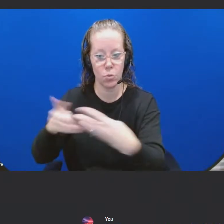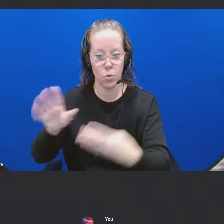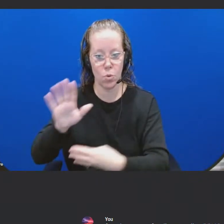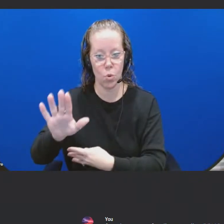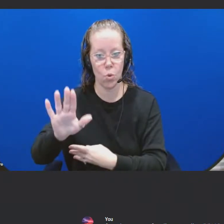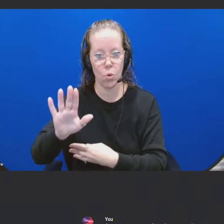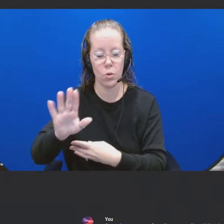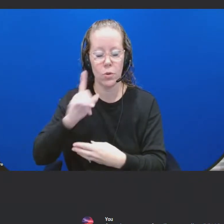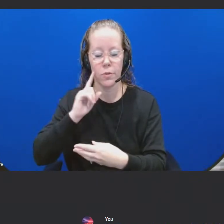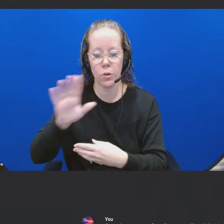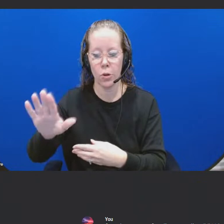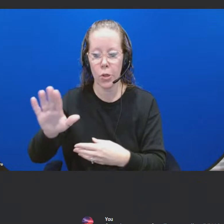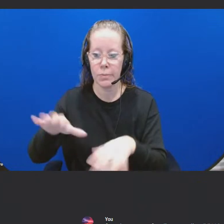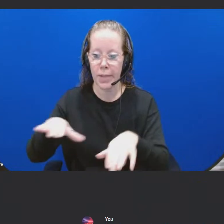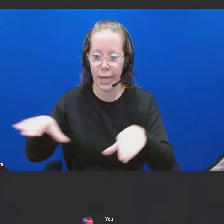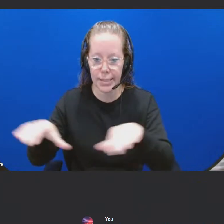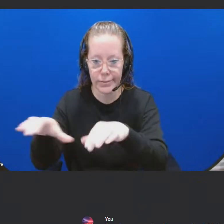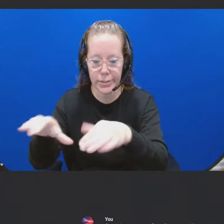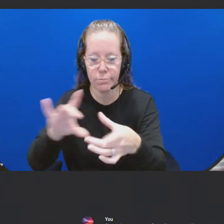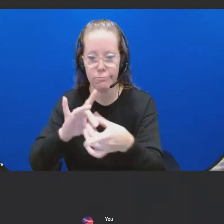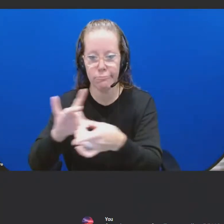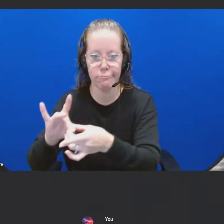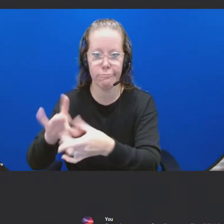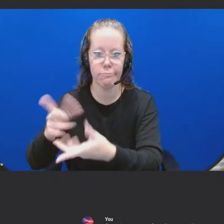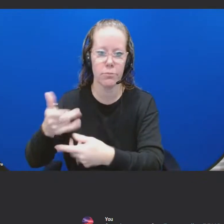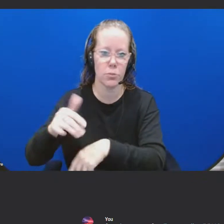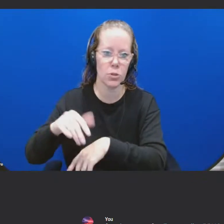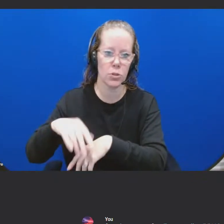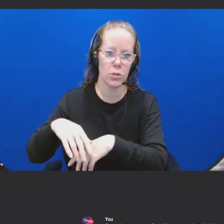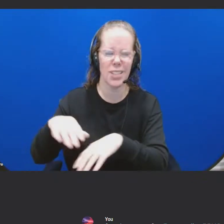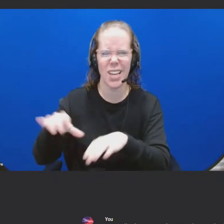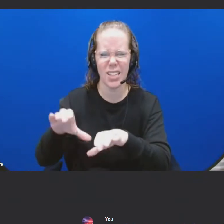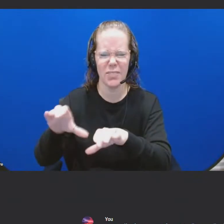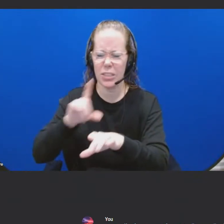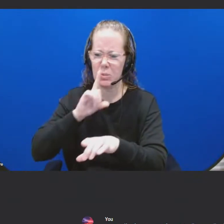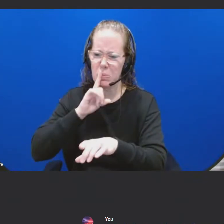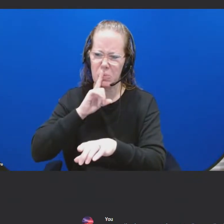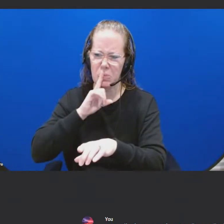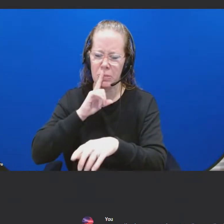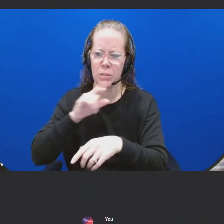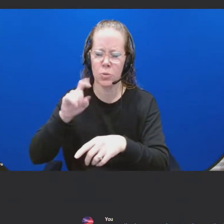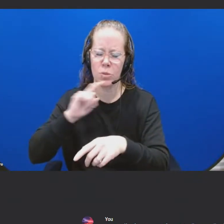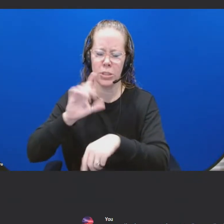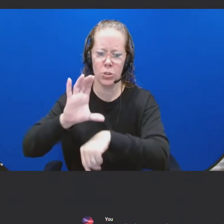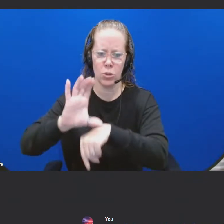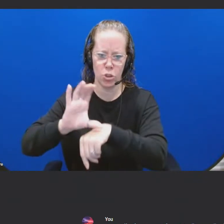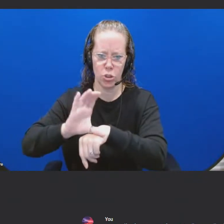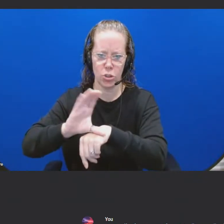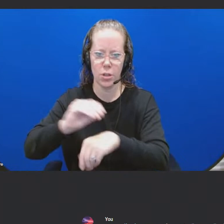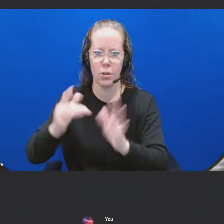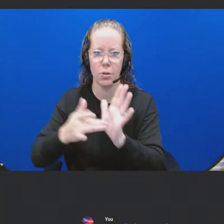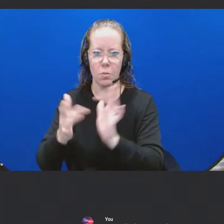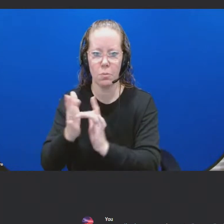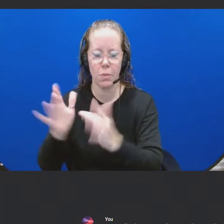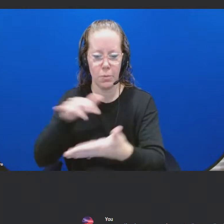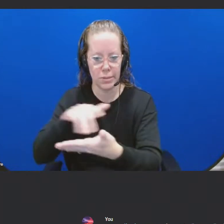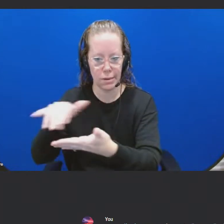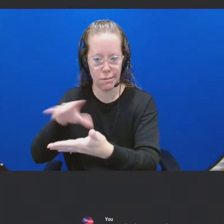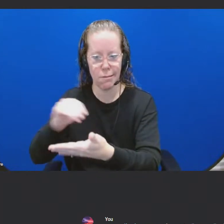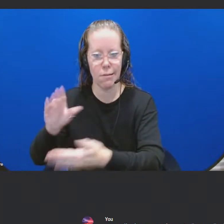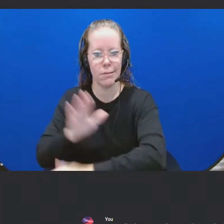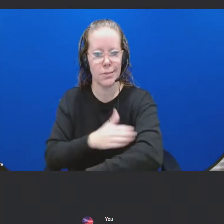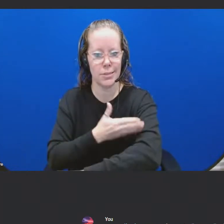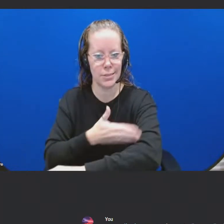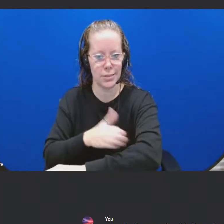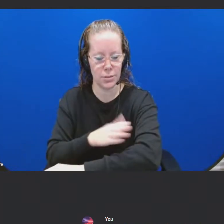activities by her, and I shouldn't say activities really, it's church and Bible study and hymn sing. And then she does